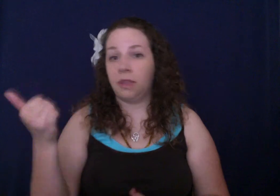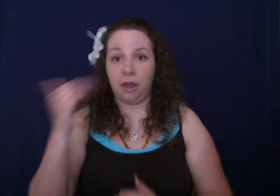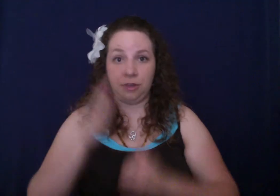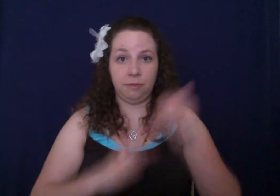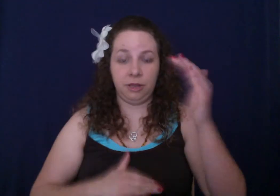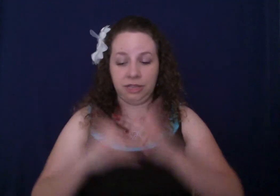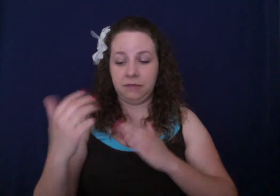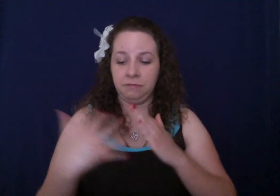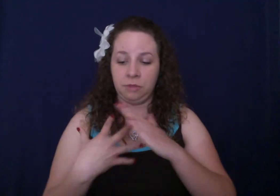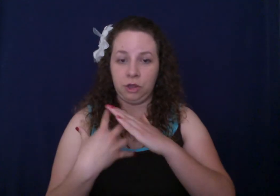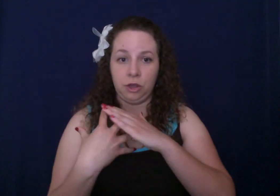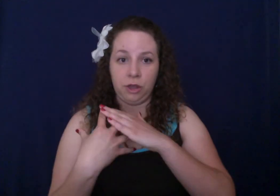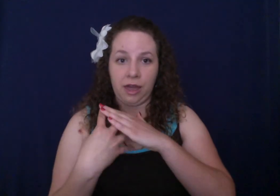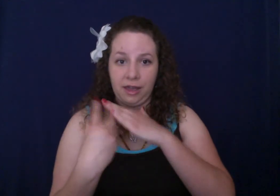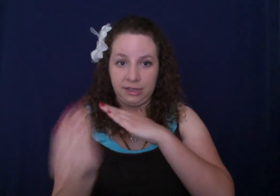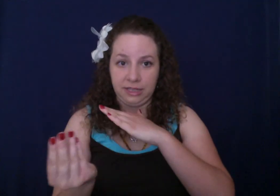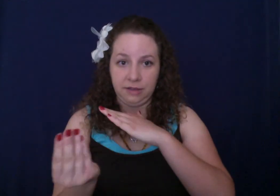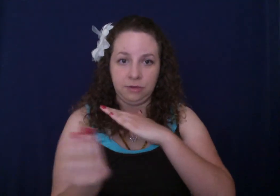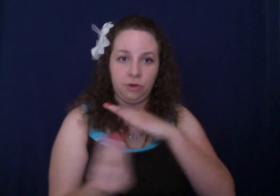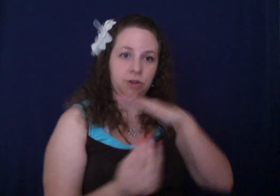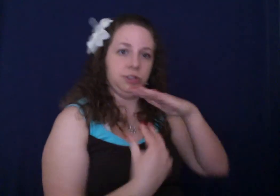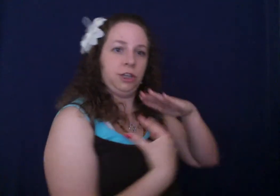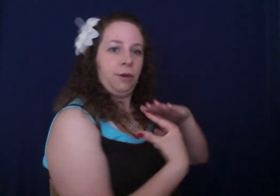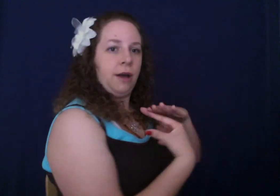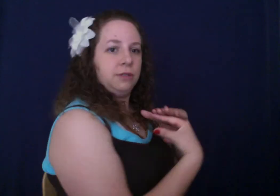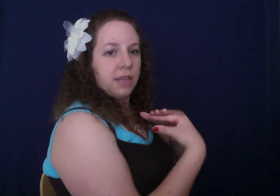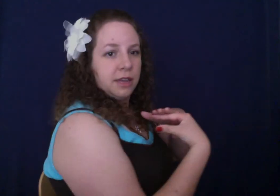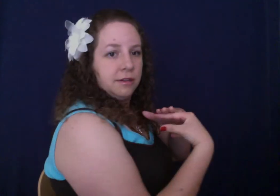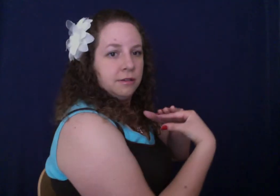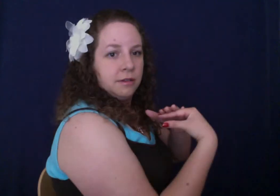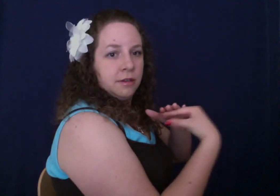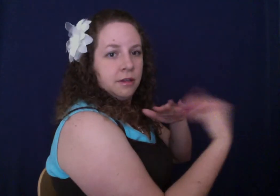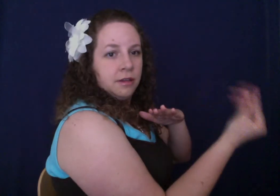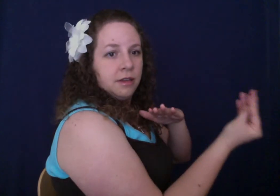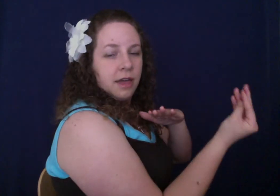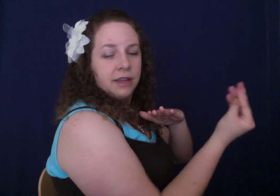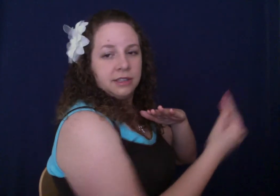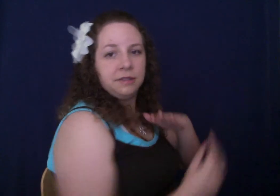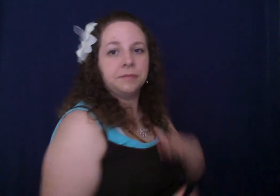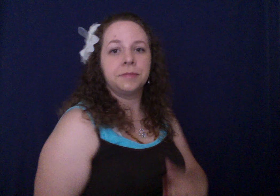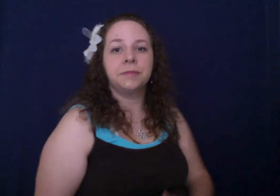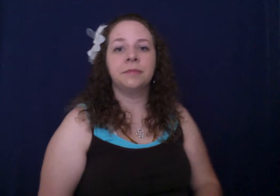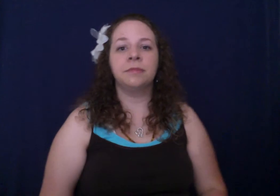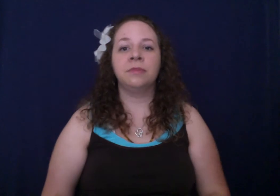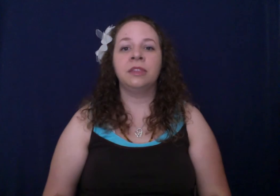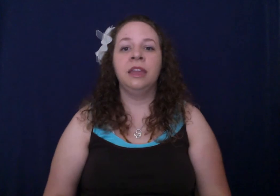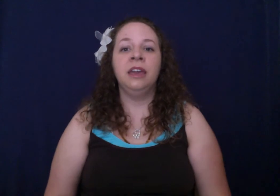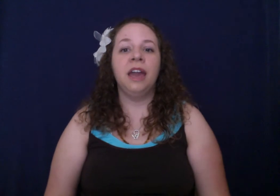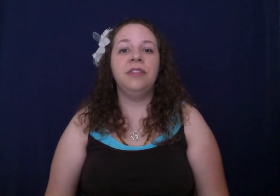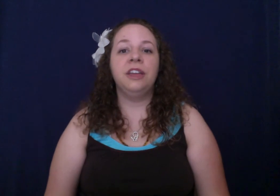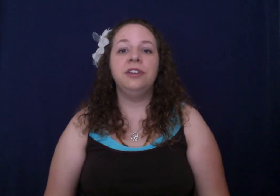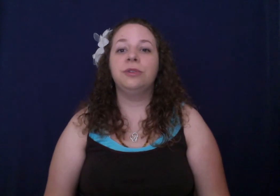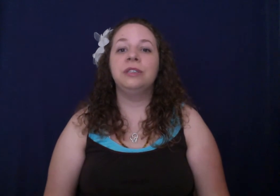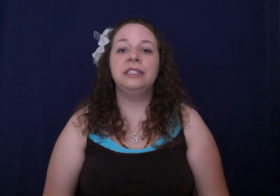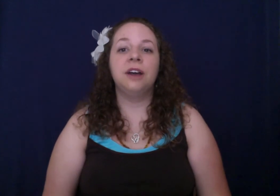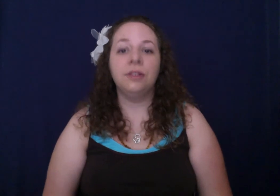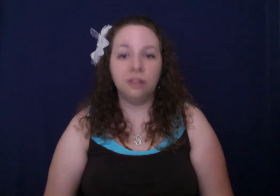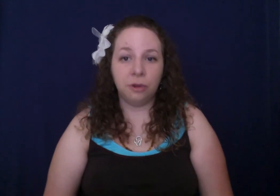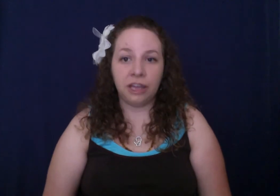other building, exit, or to go outside, exit. And then you're going to tell the location